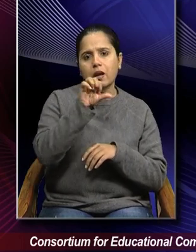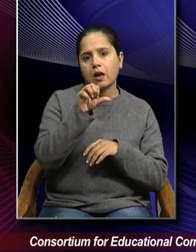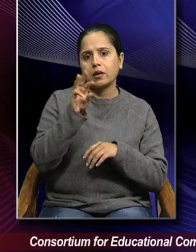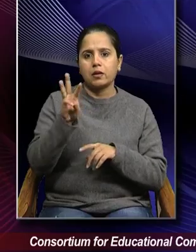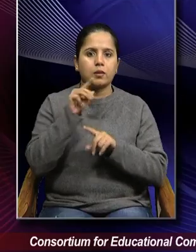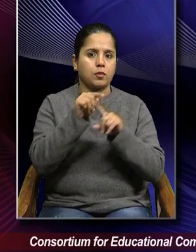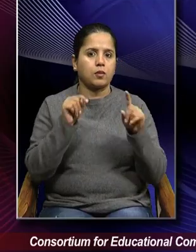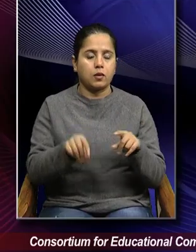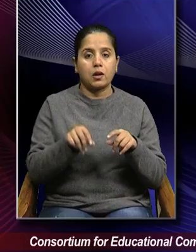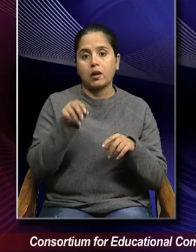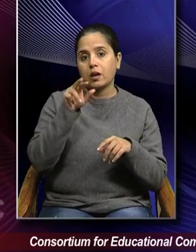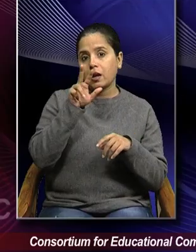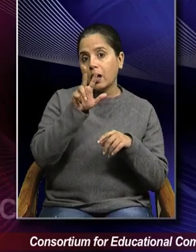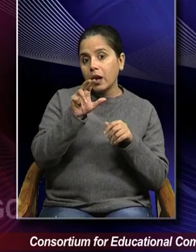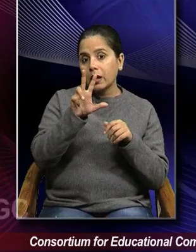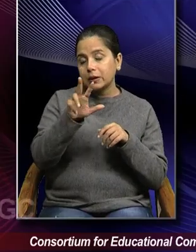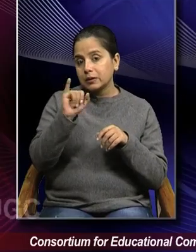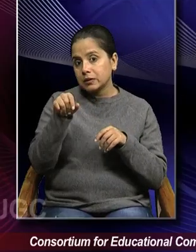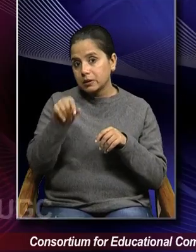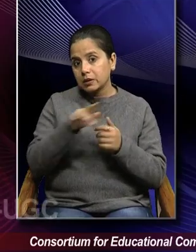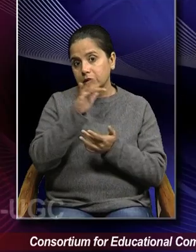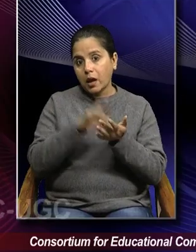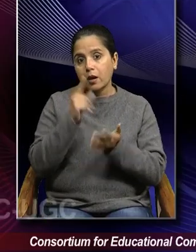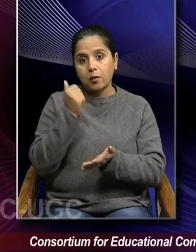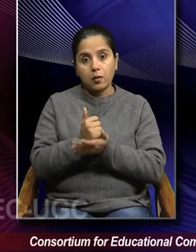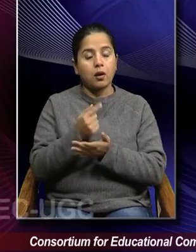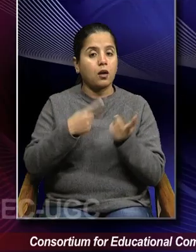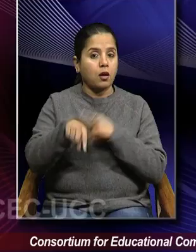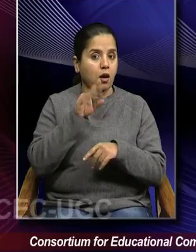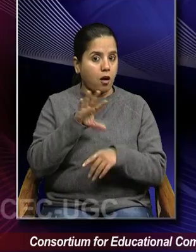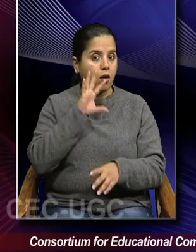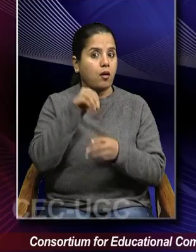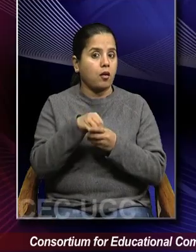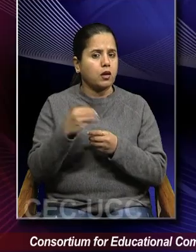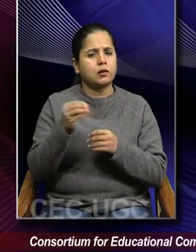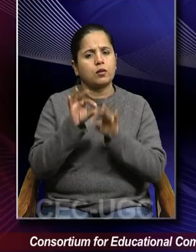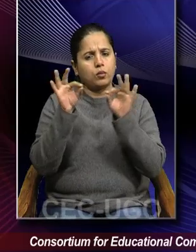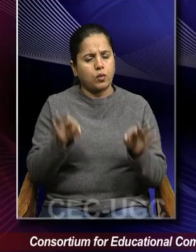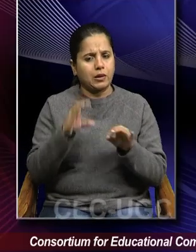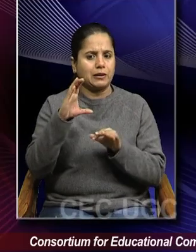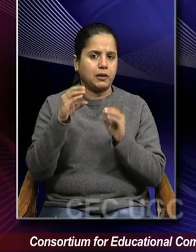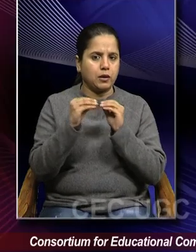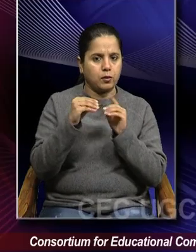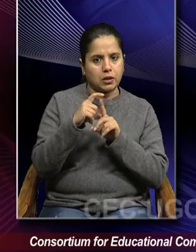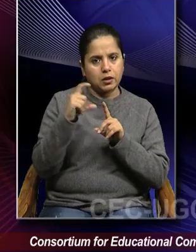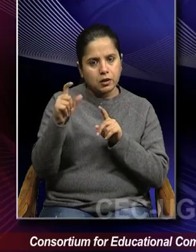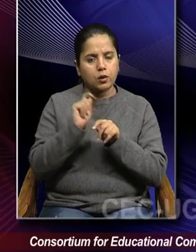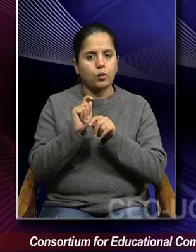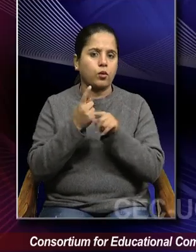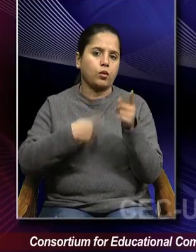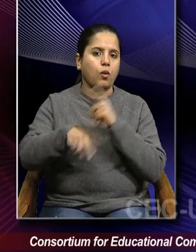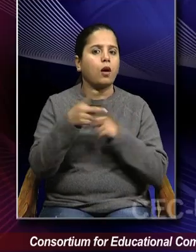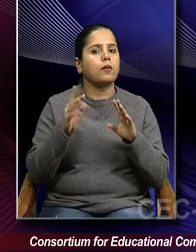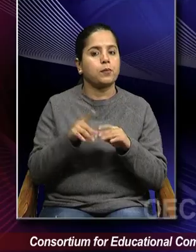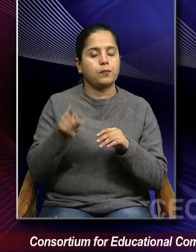of 86 central bank, they are actually engaged in some form of CBDC related work, which